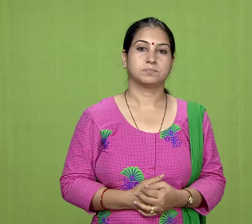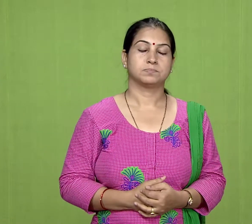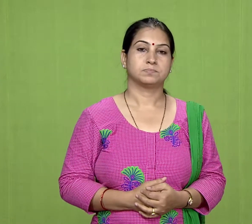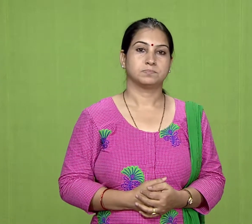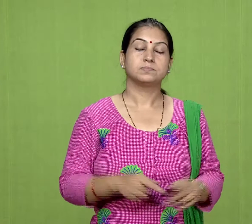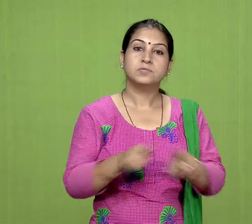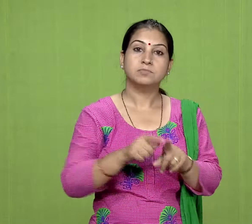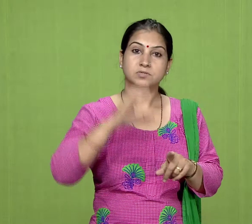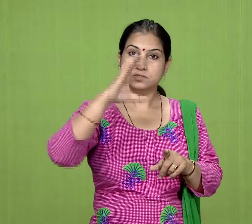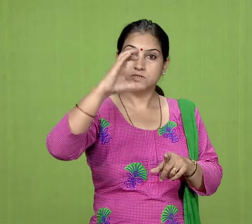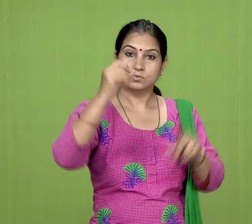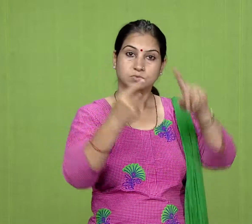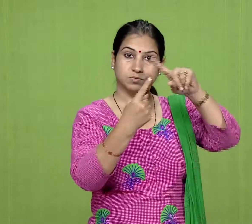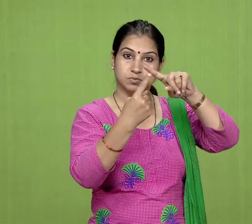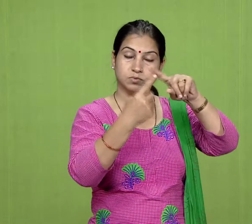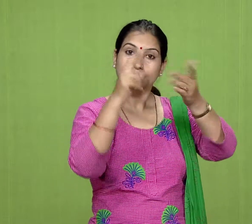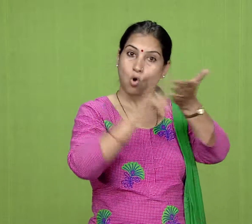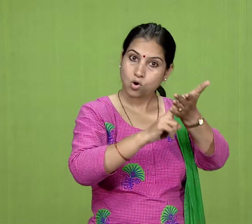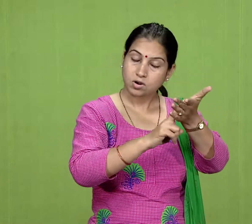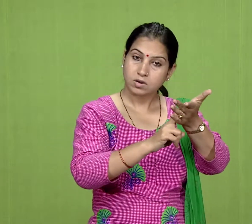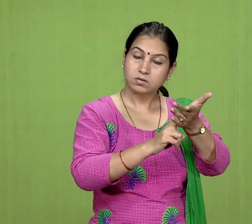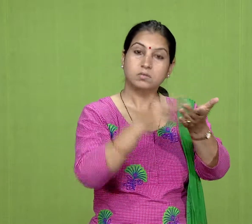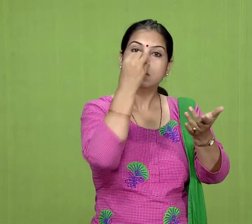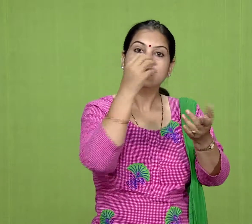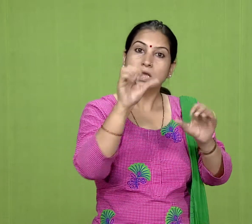Cotton fabrics are available in the form of muslin,